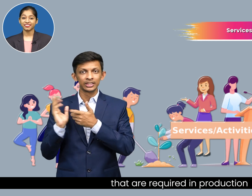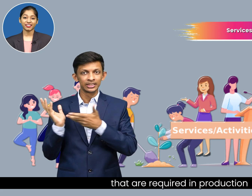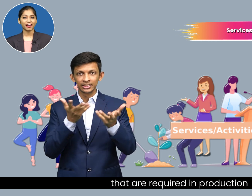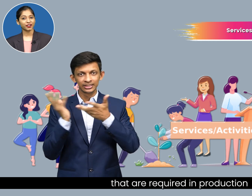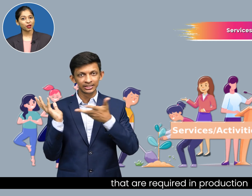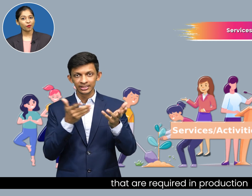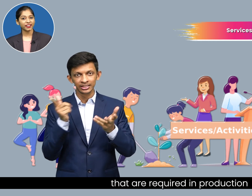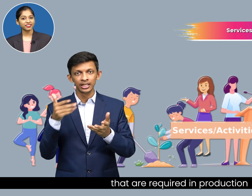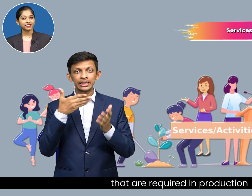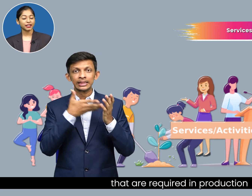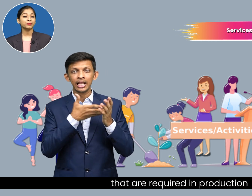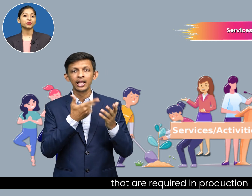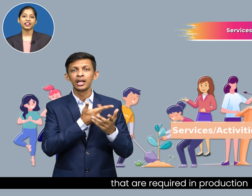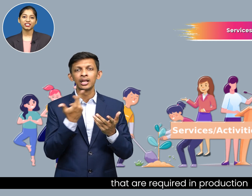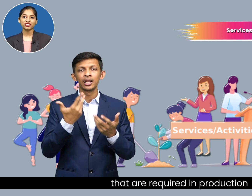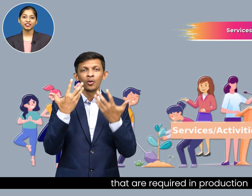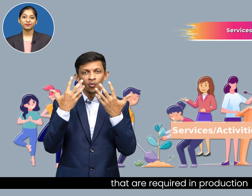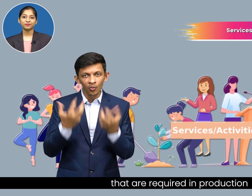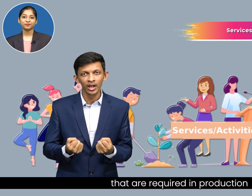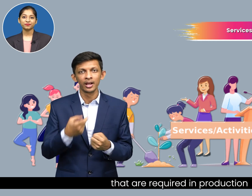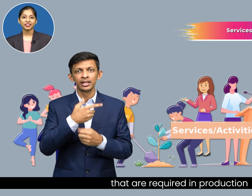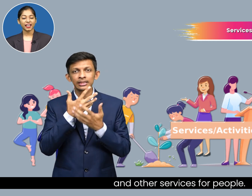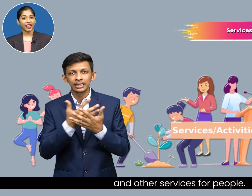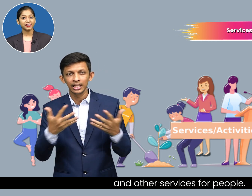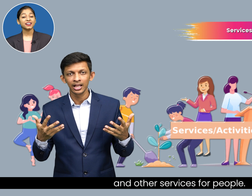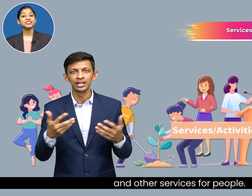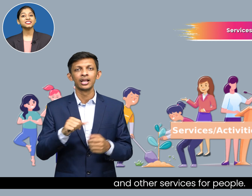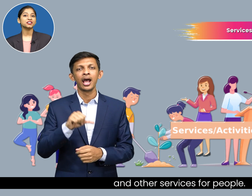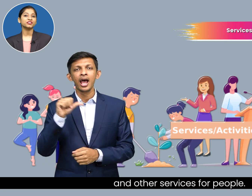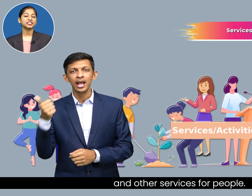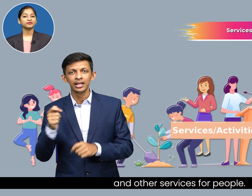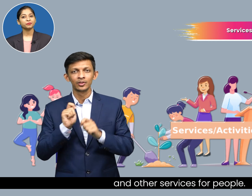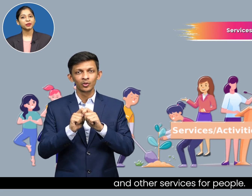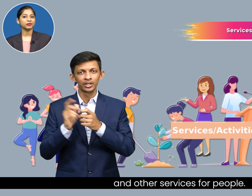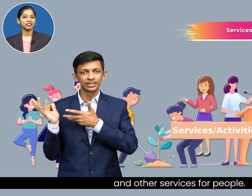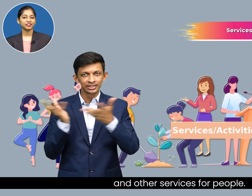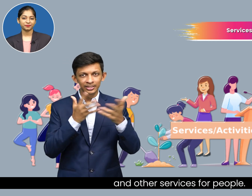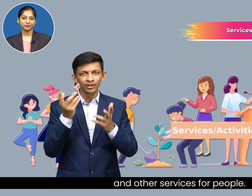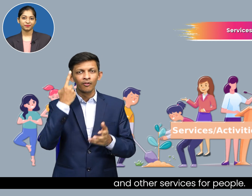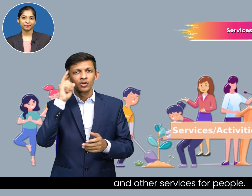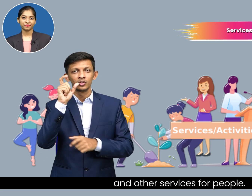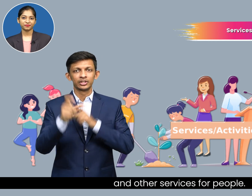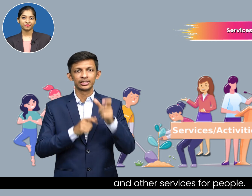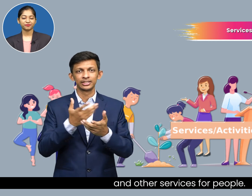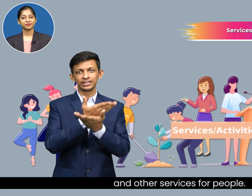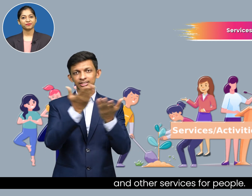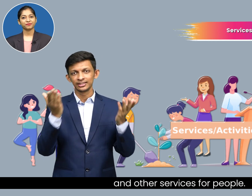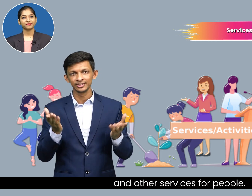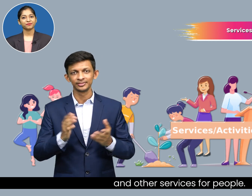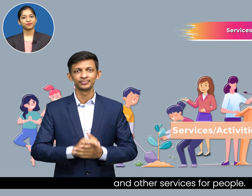services that are required in production and other services for people.